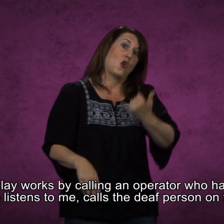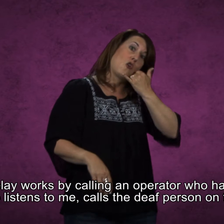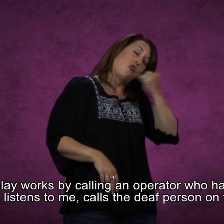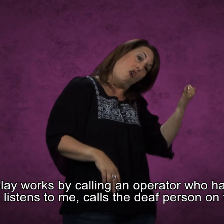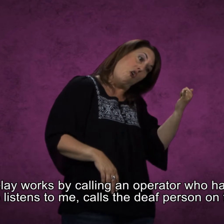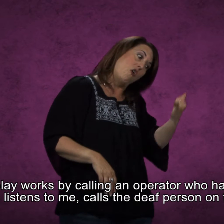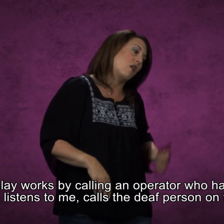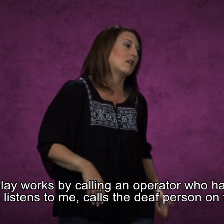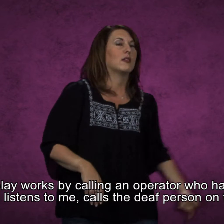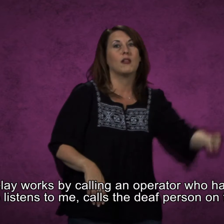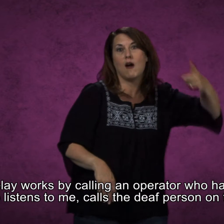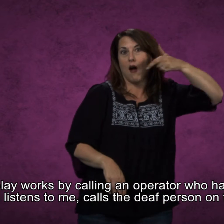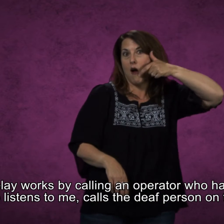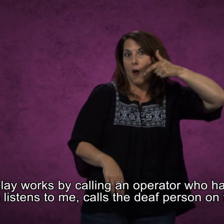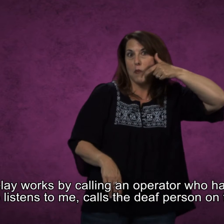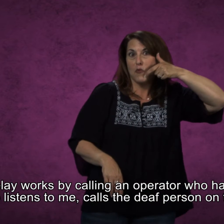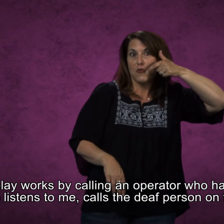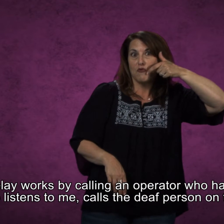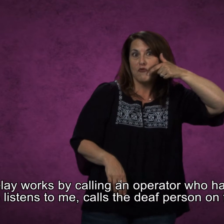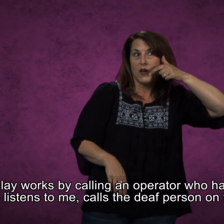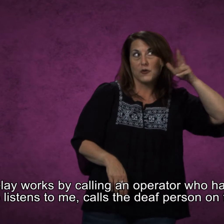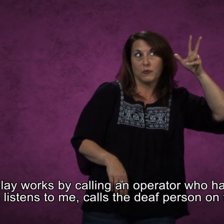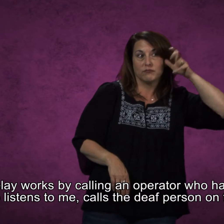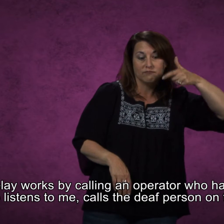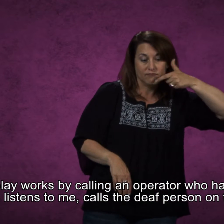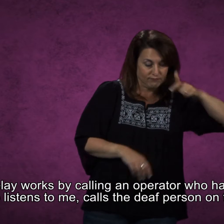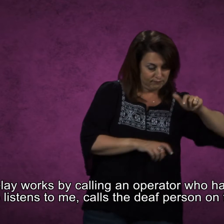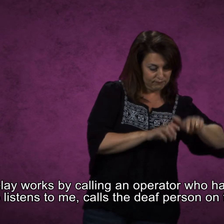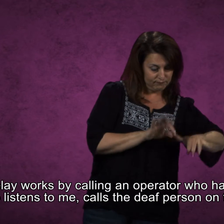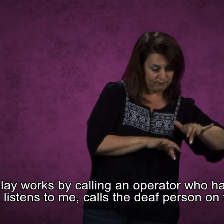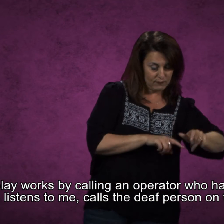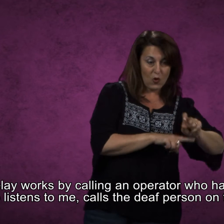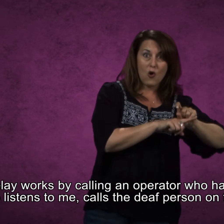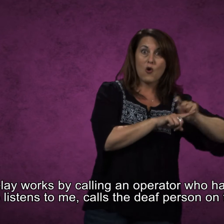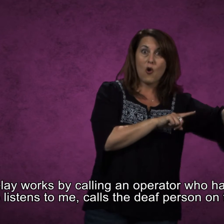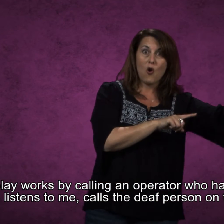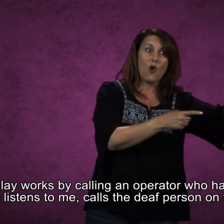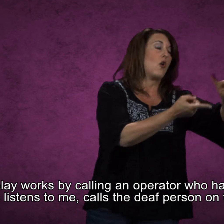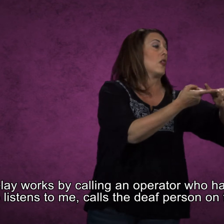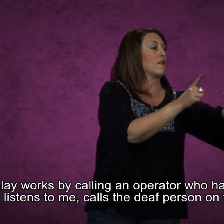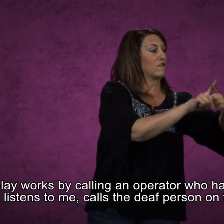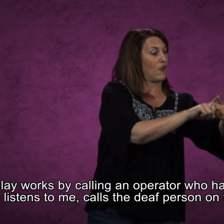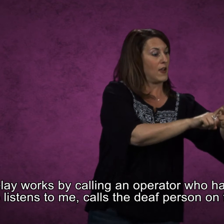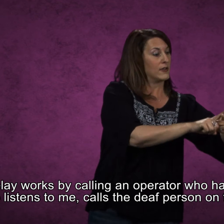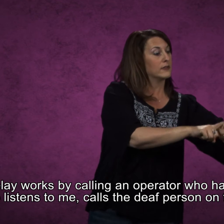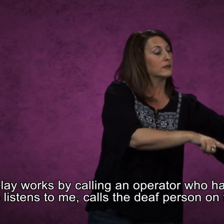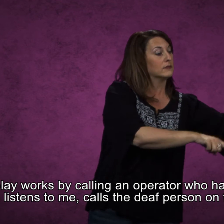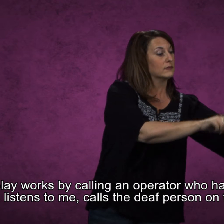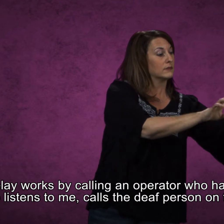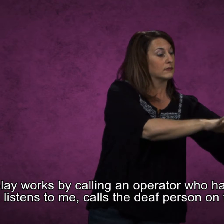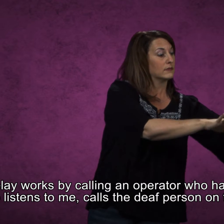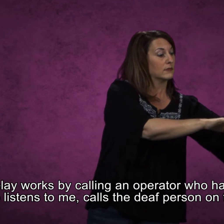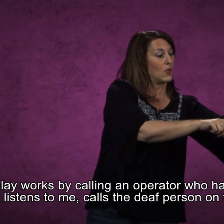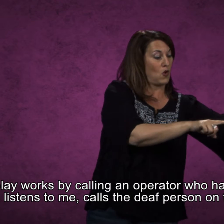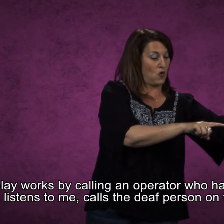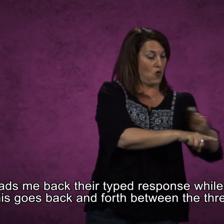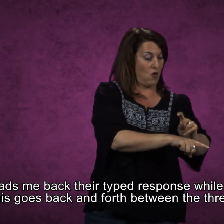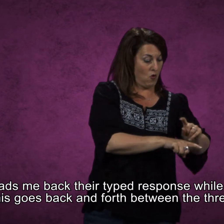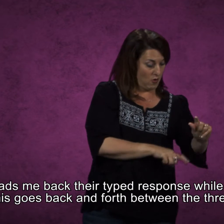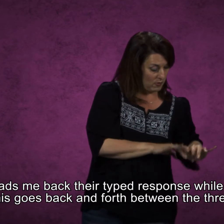Relay works by calling an operator who has a TTY, who listens to me, calls the deaf person on their TTY,